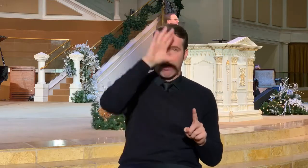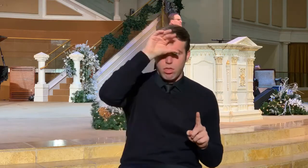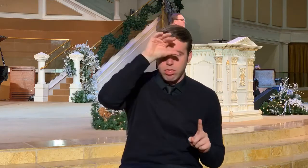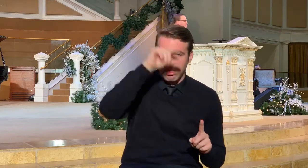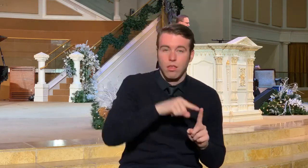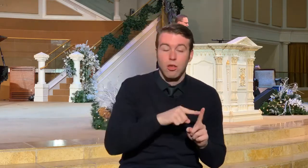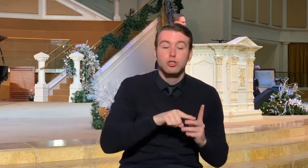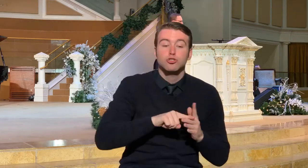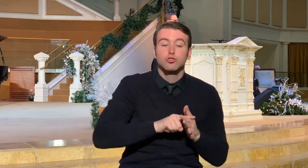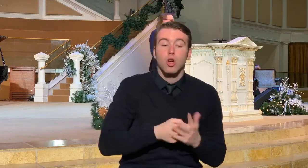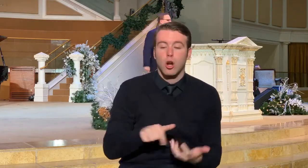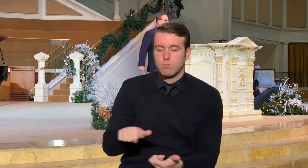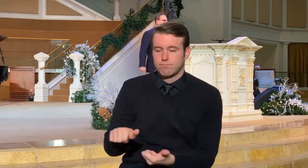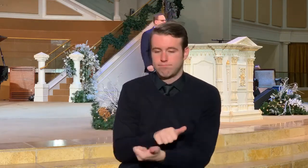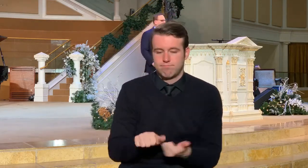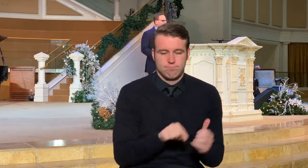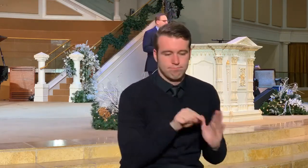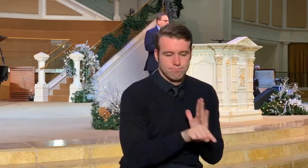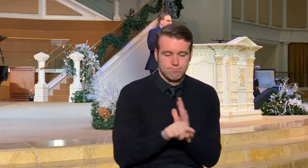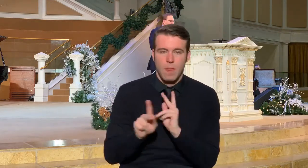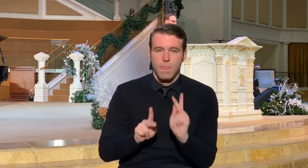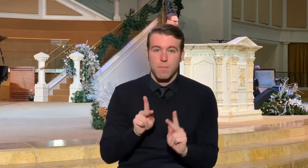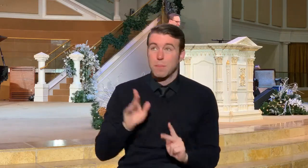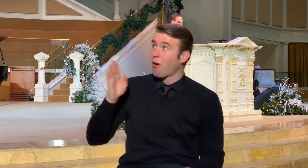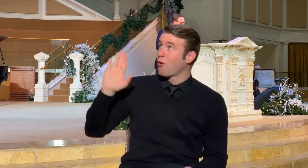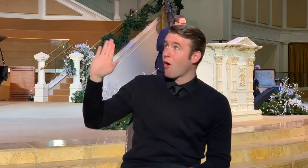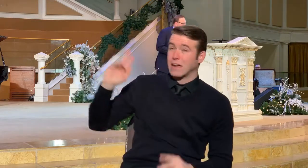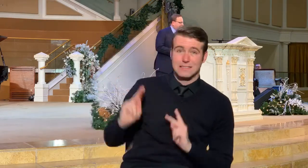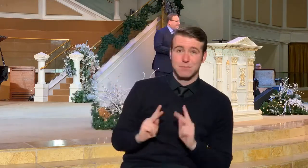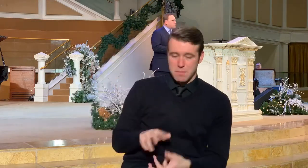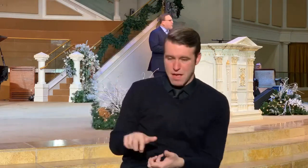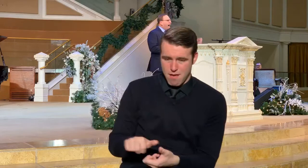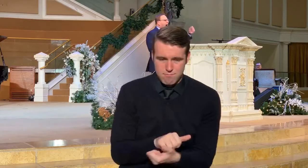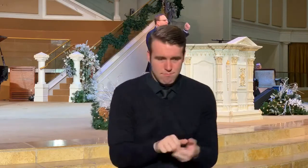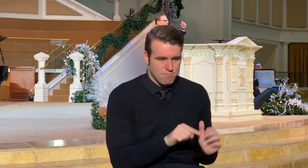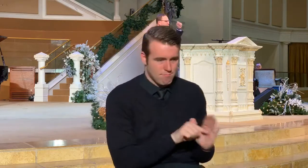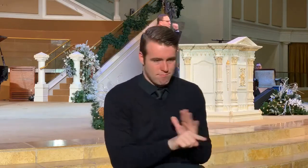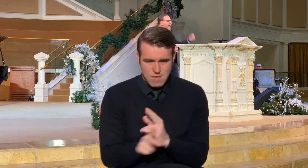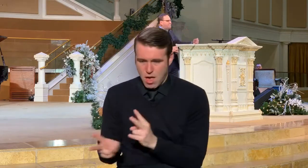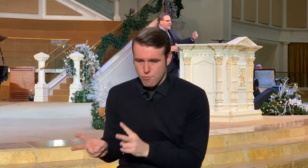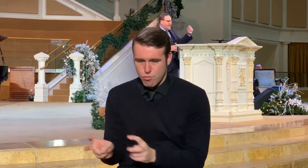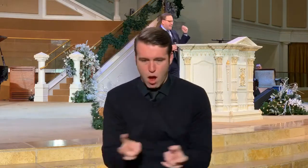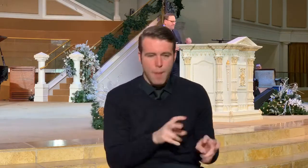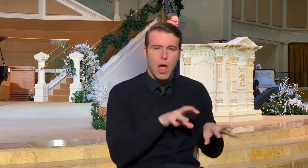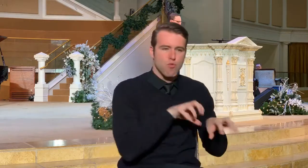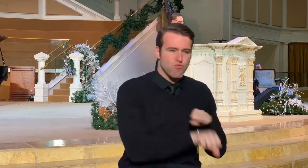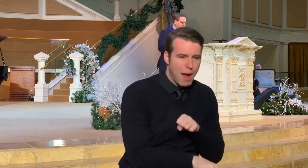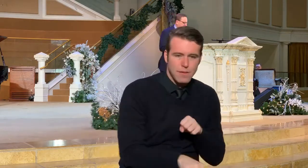ravage and pillage the people of God. He began to take, he robbed, he